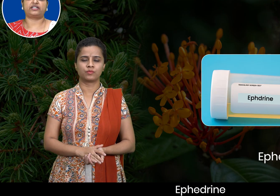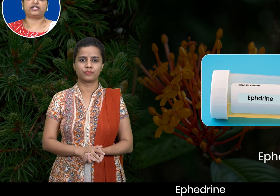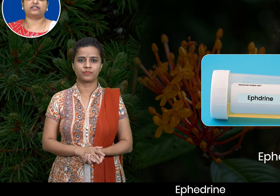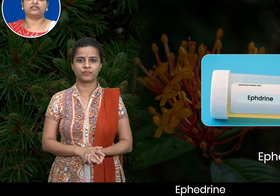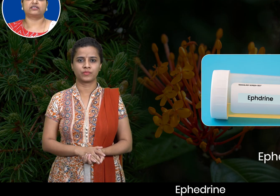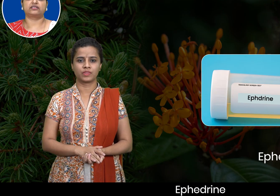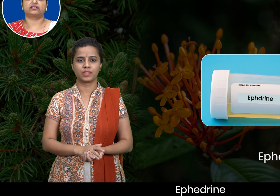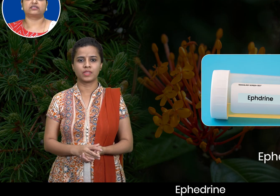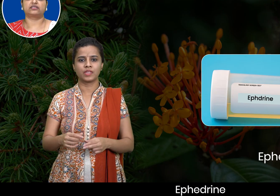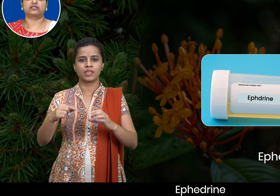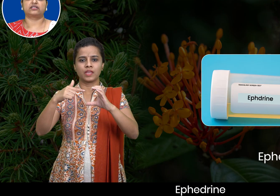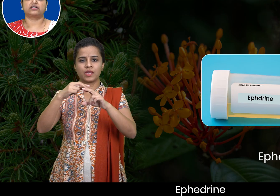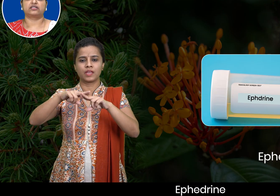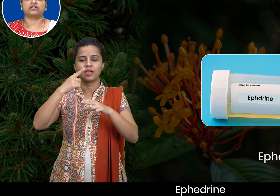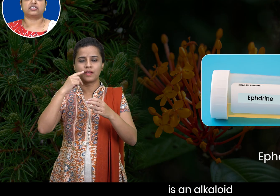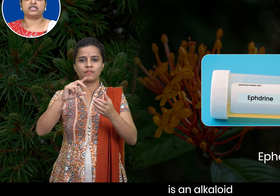Ephedrine